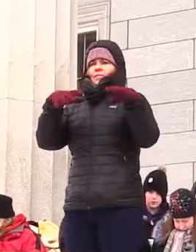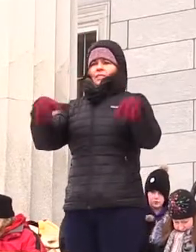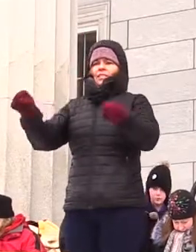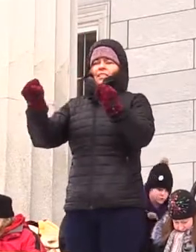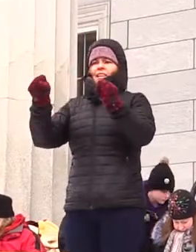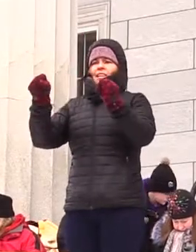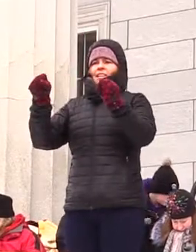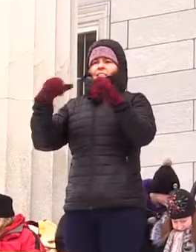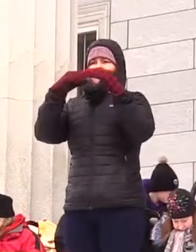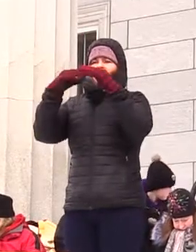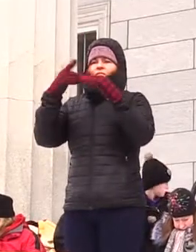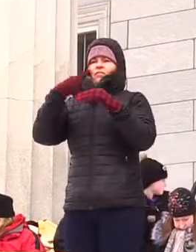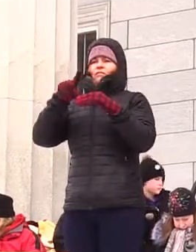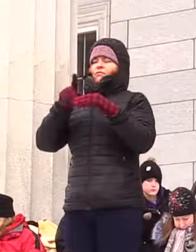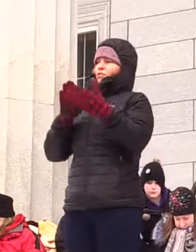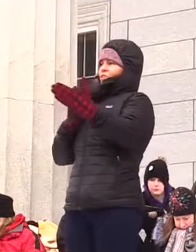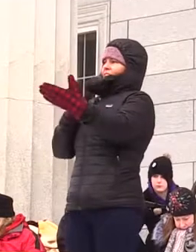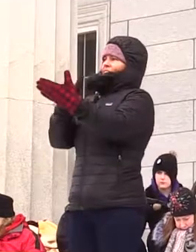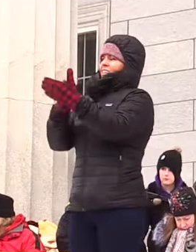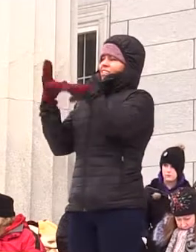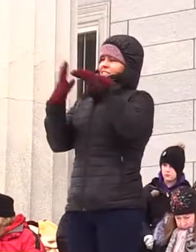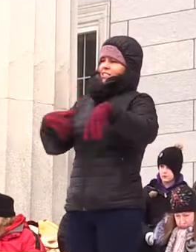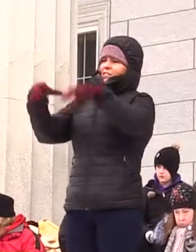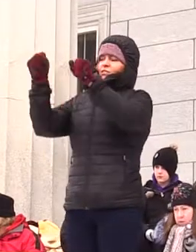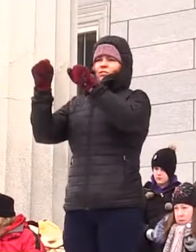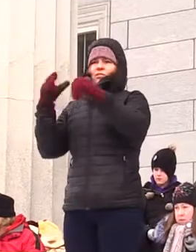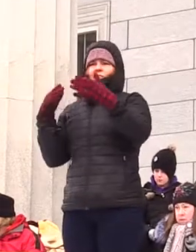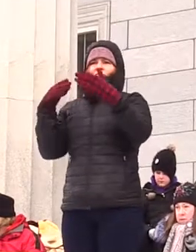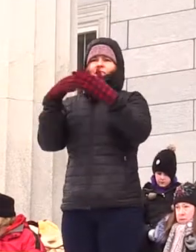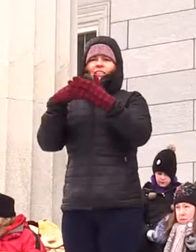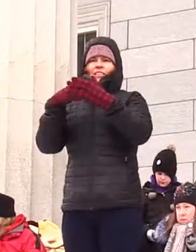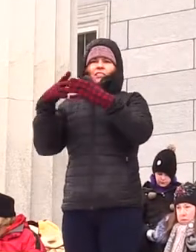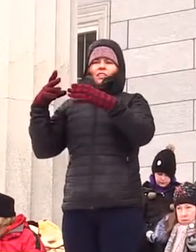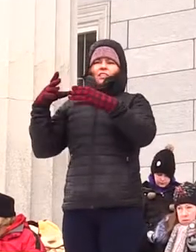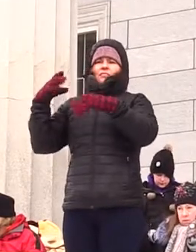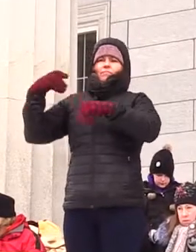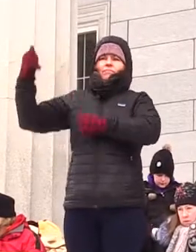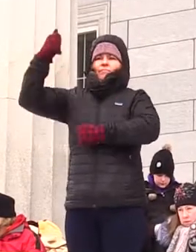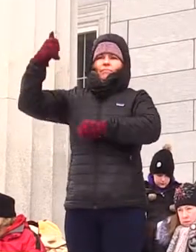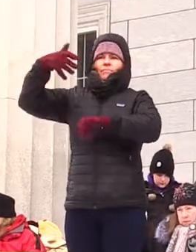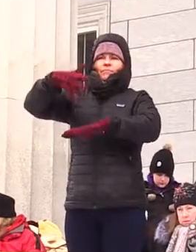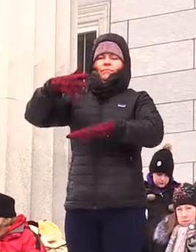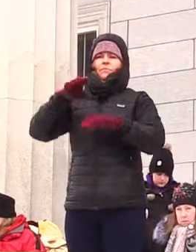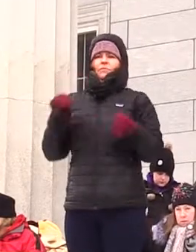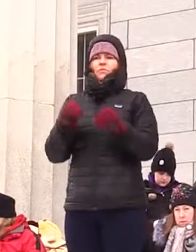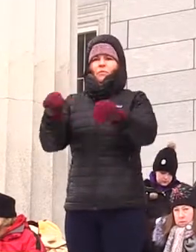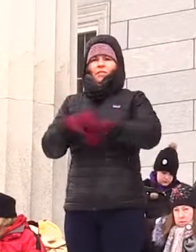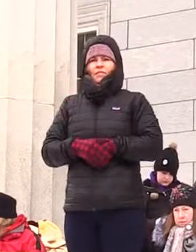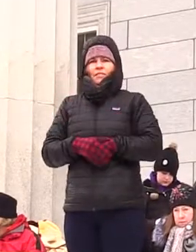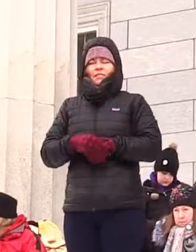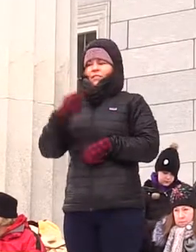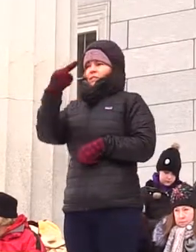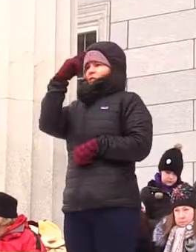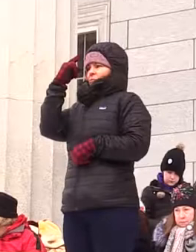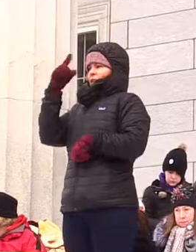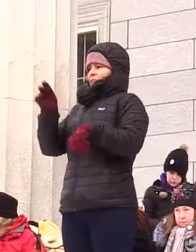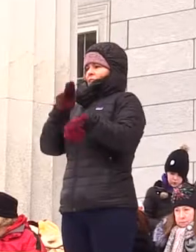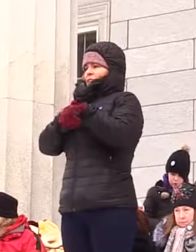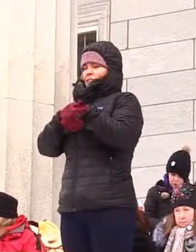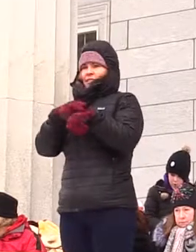through anti-colonial, anti-genocide movements. Black and indigenous women and